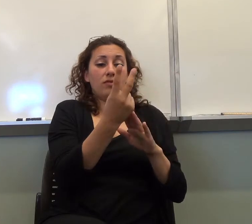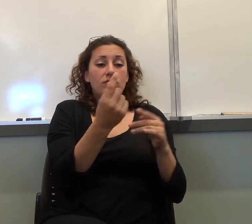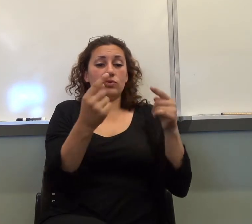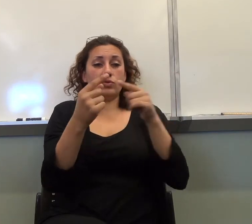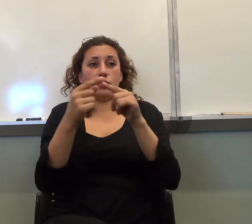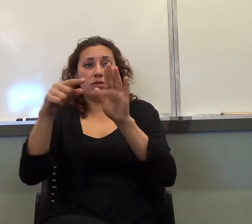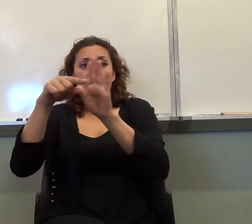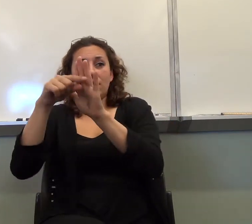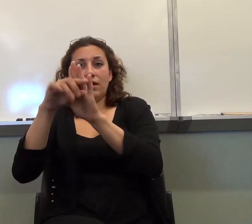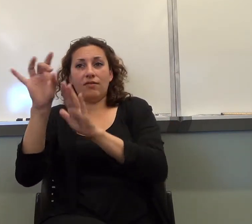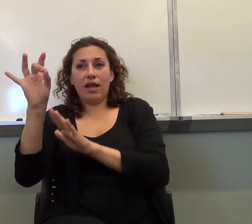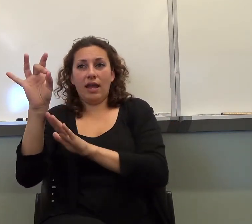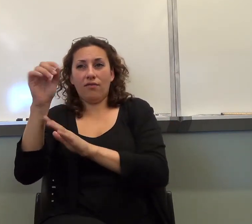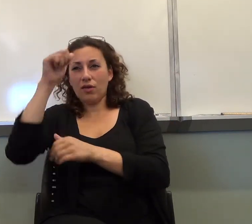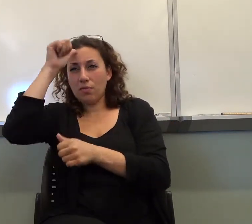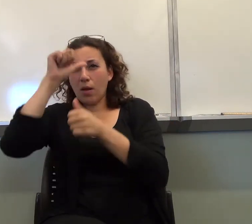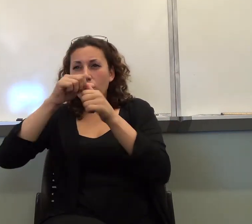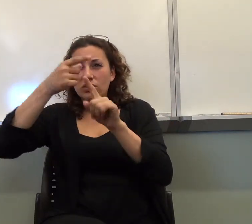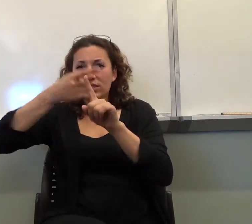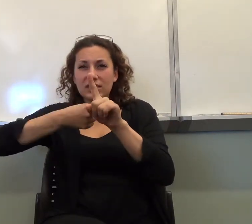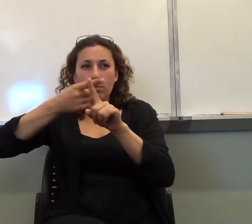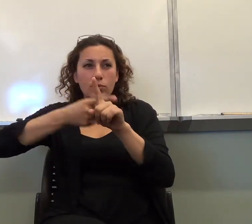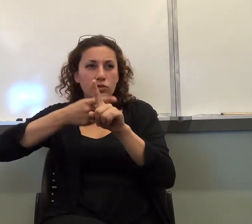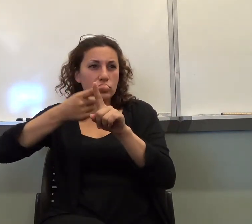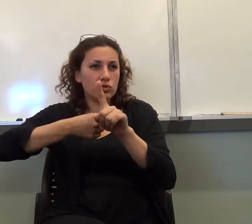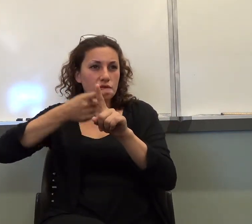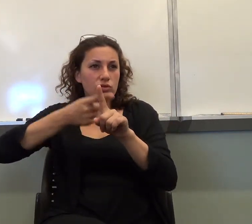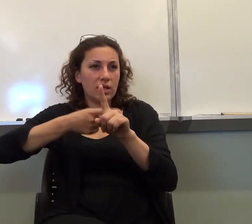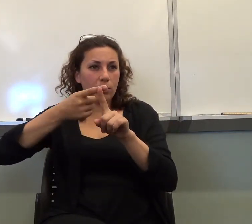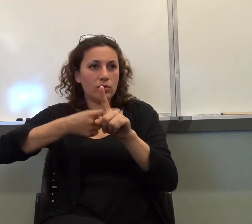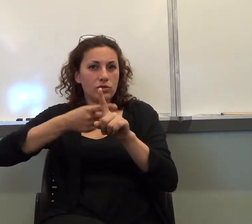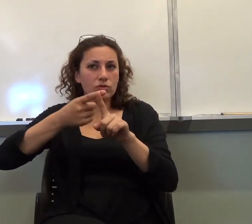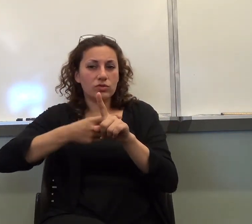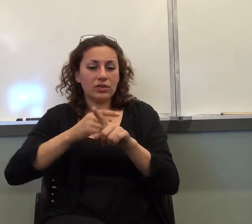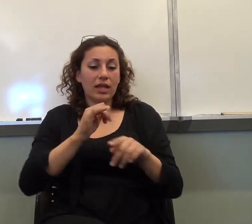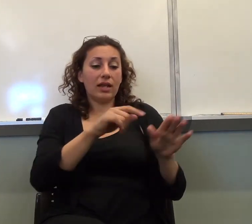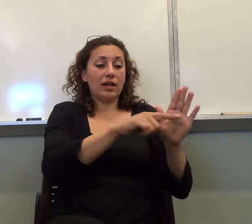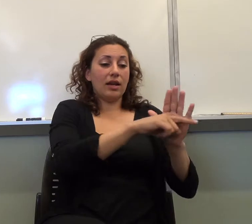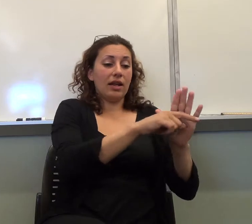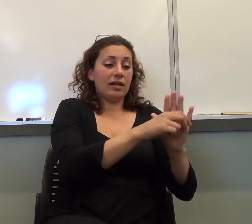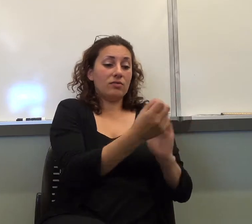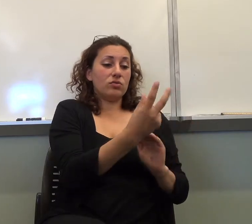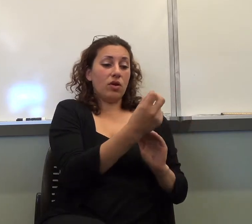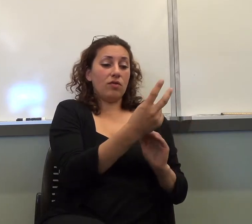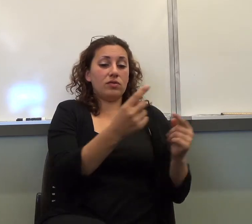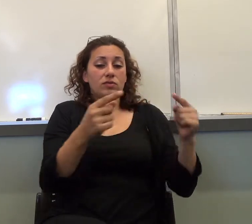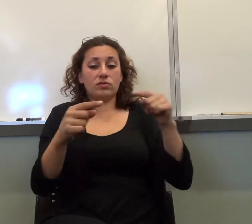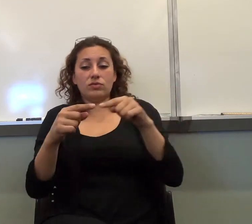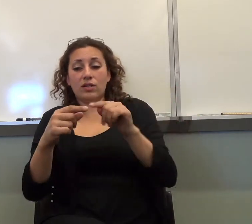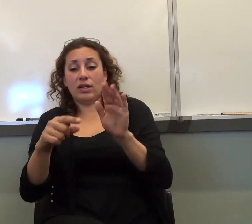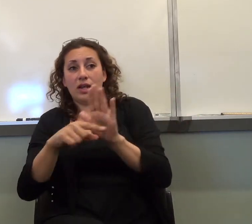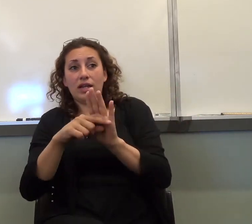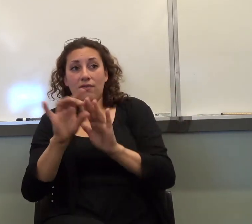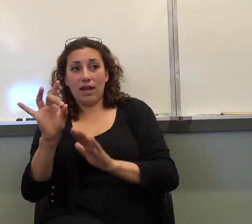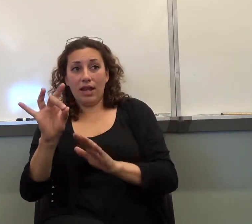of the temperature scale, huh? You're down at minus 12 degrees, you're coming up to a minus 8 degrees. It just got warmer. It's more